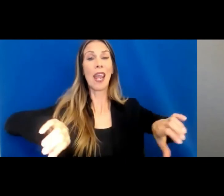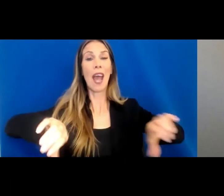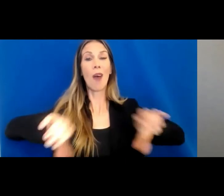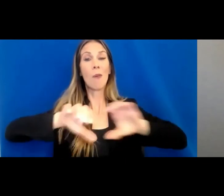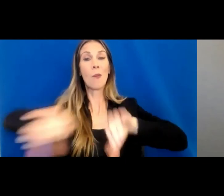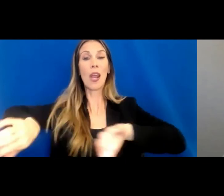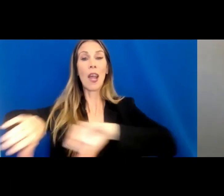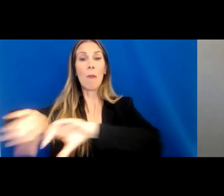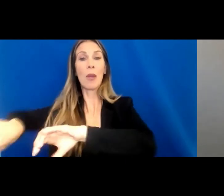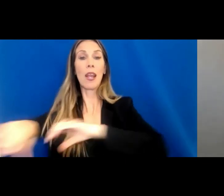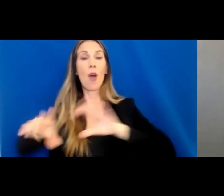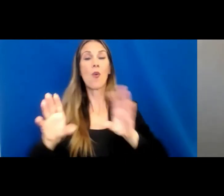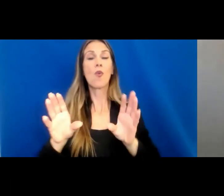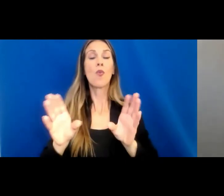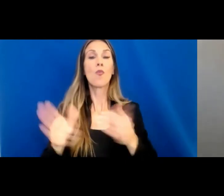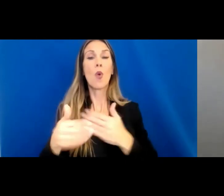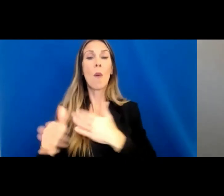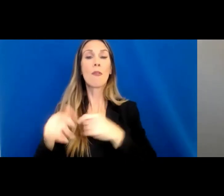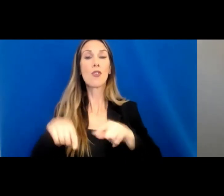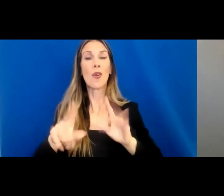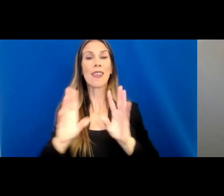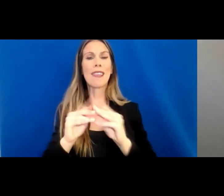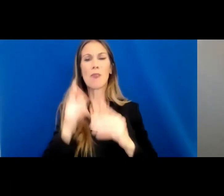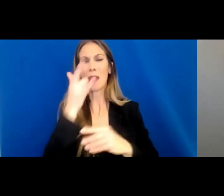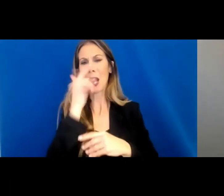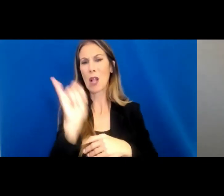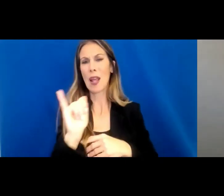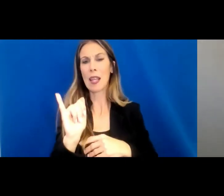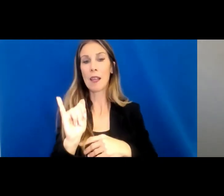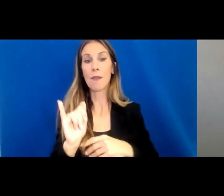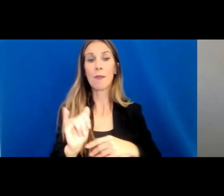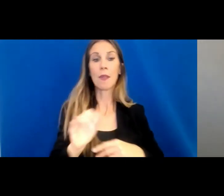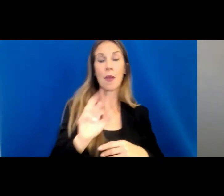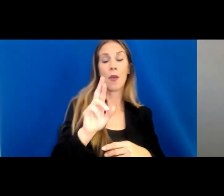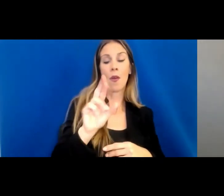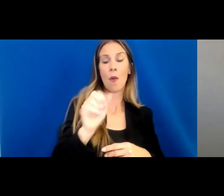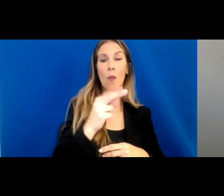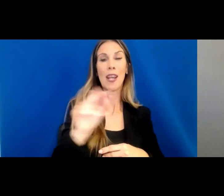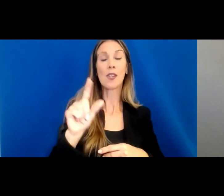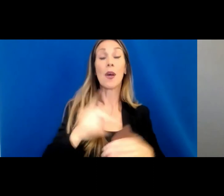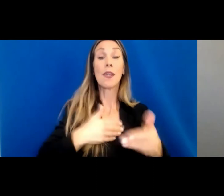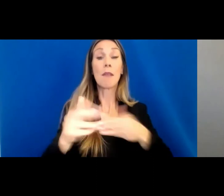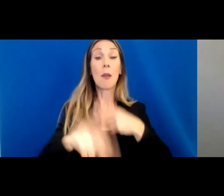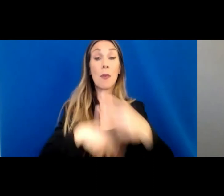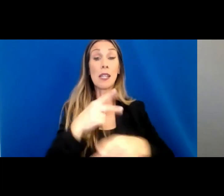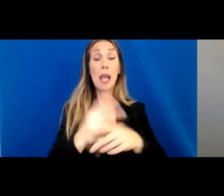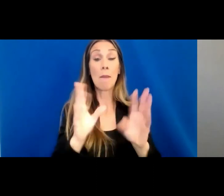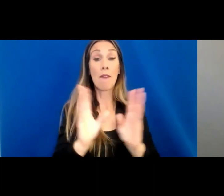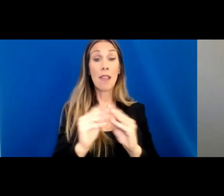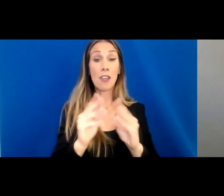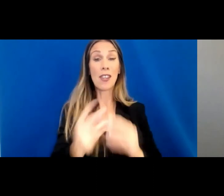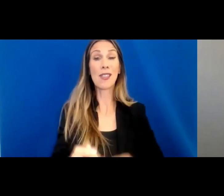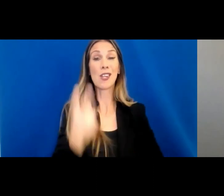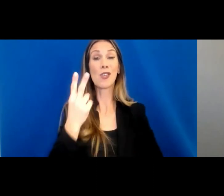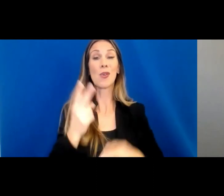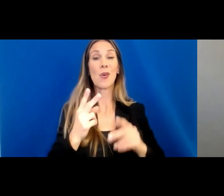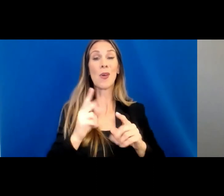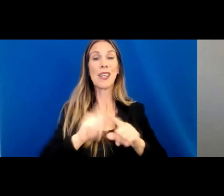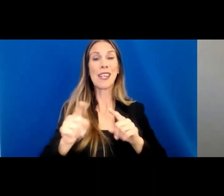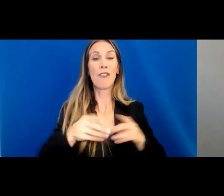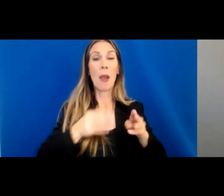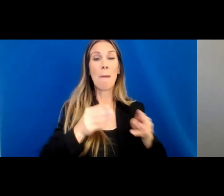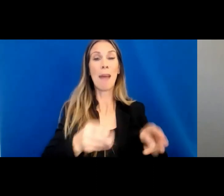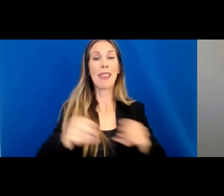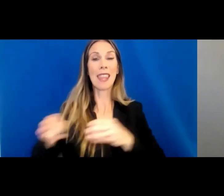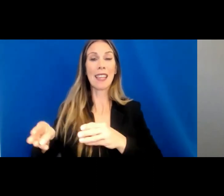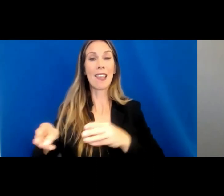Sure. So no matter what type of session you're in the two different methods we showed today, it's